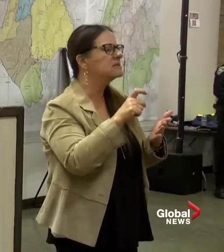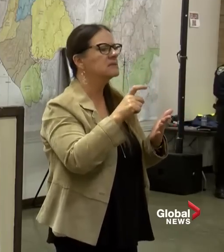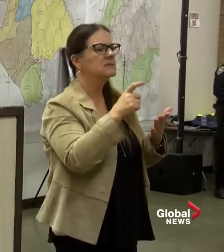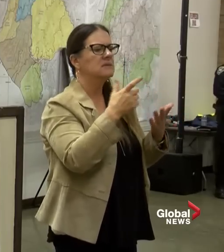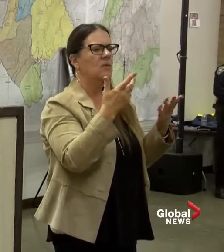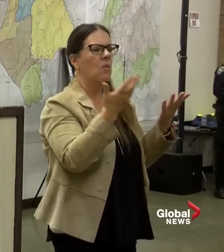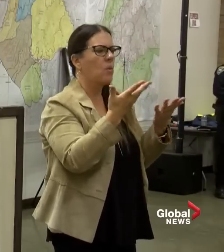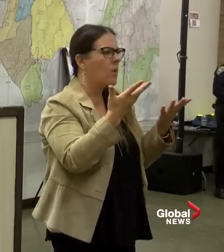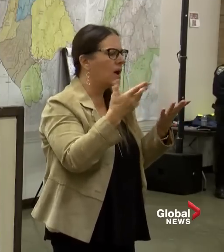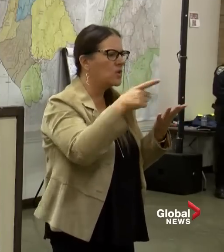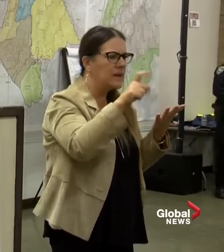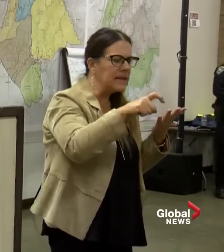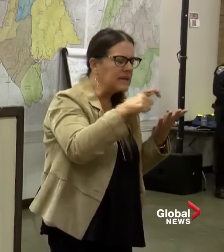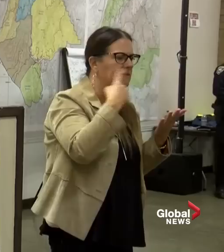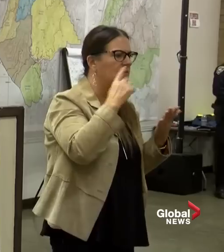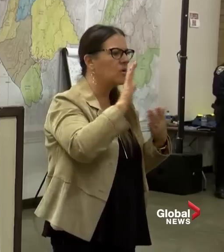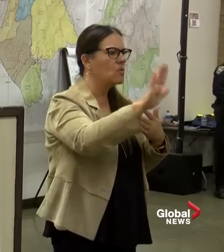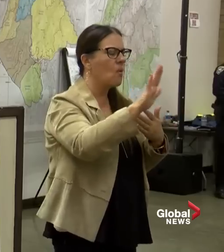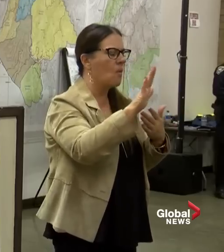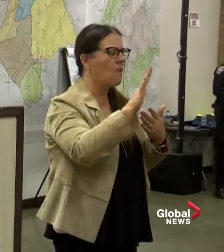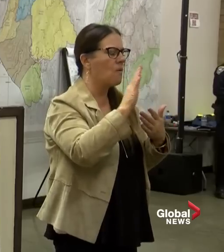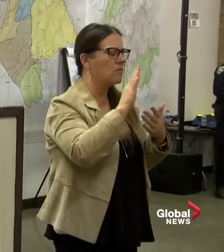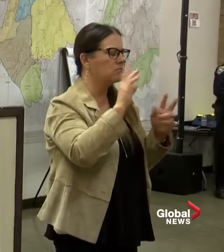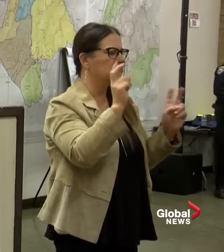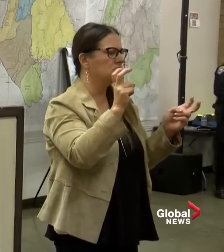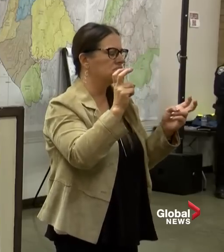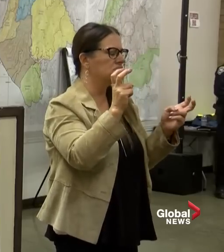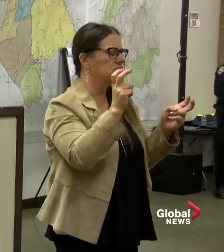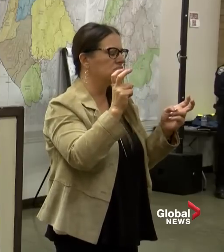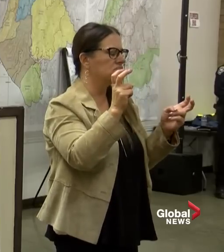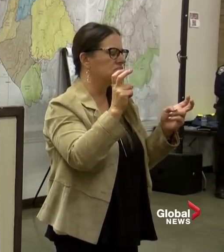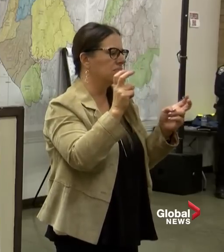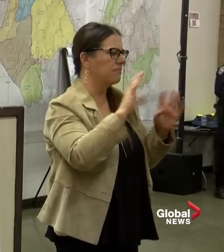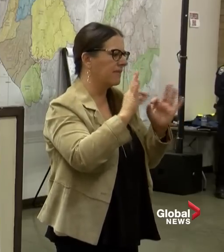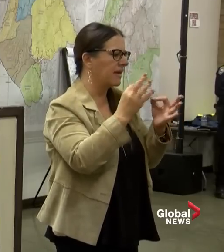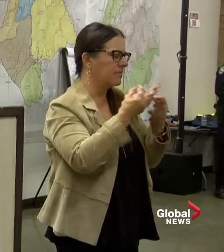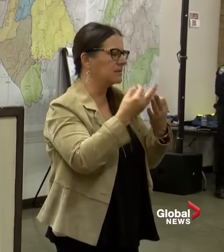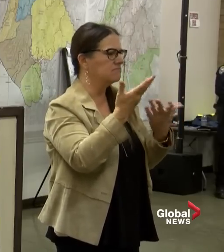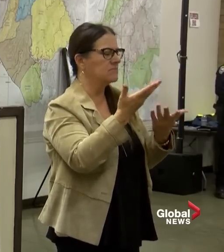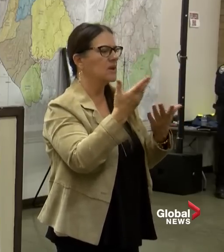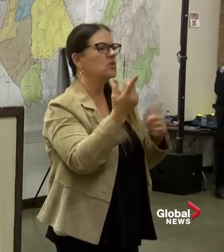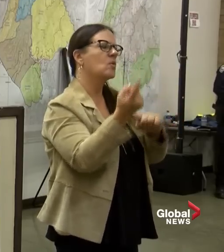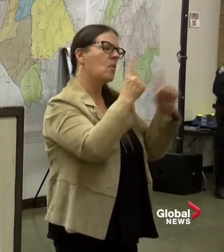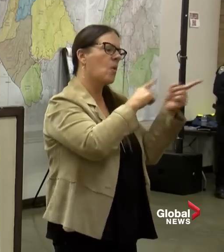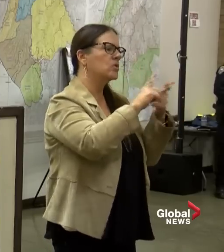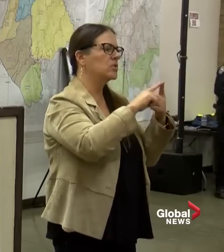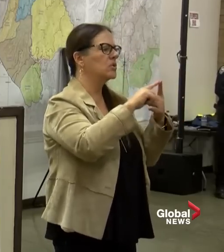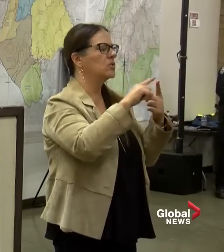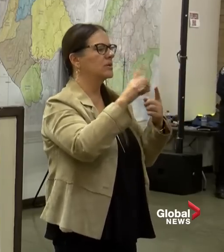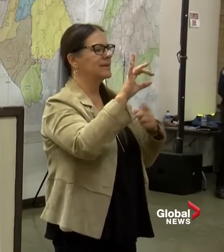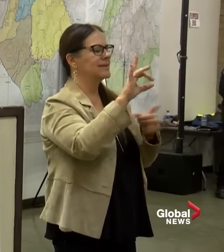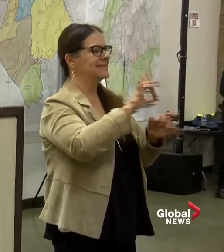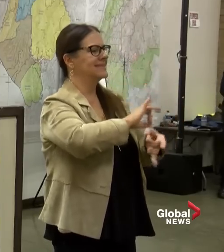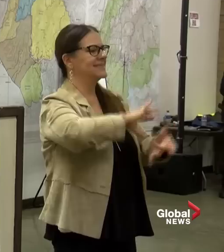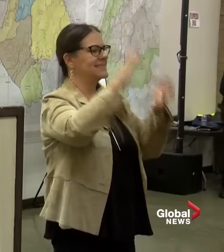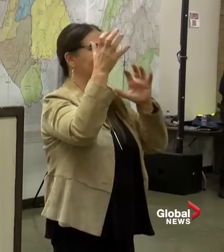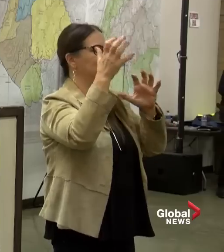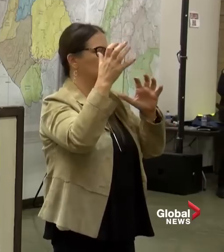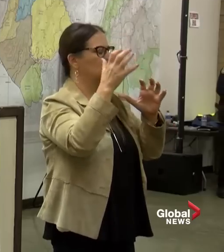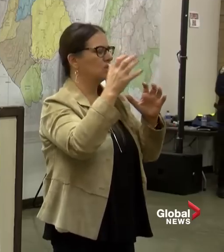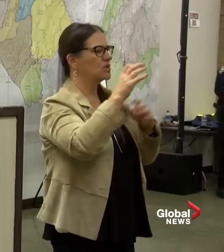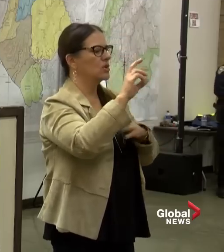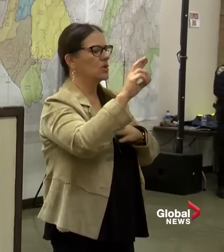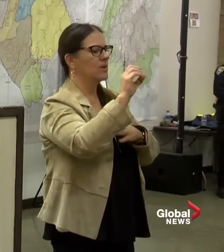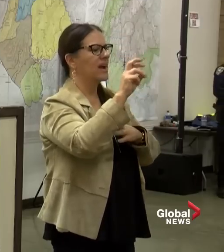documents that you need at the Disaster Recovery Center. Please check into the